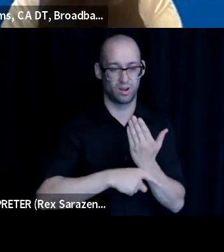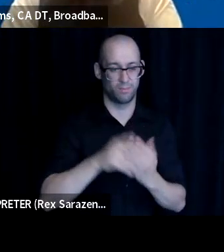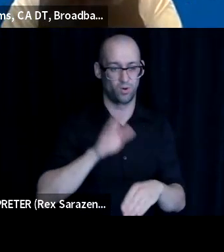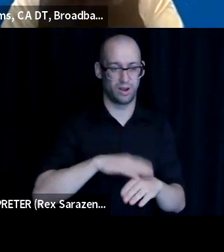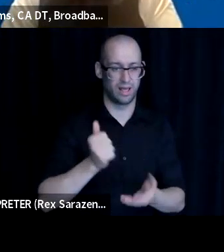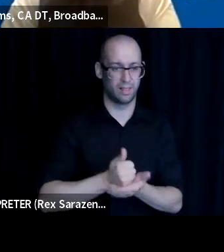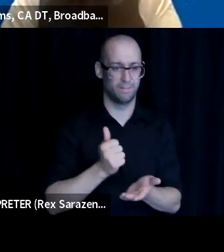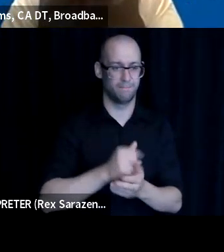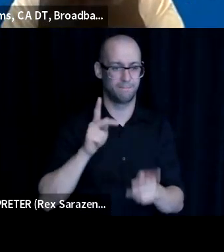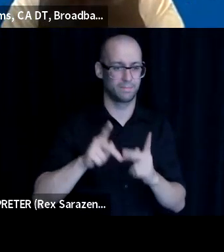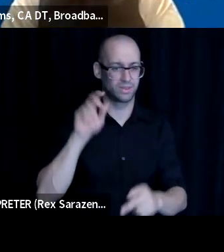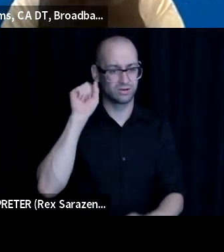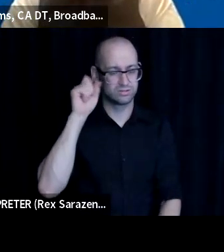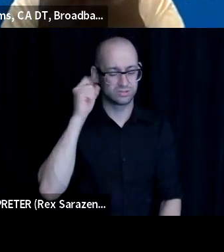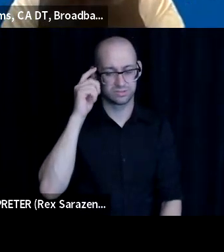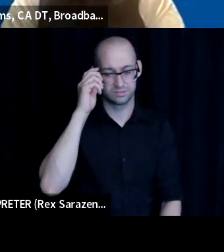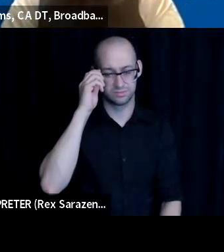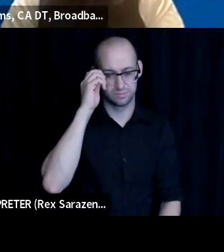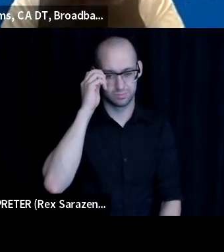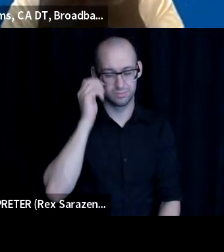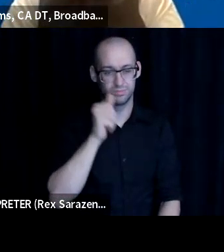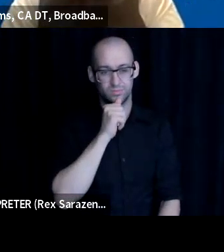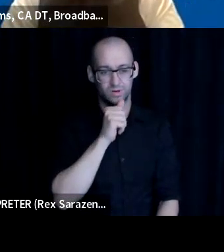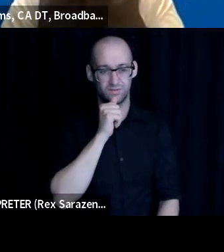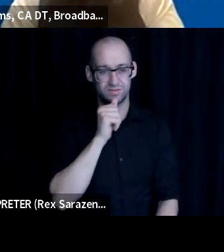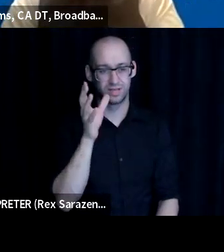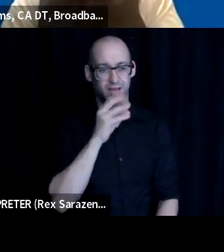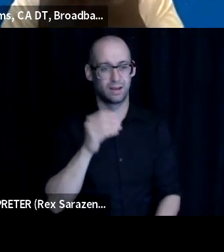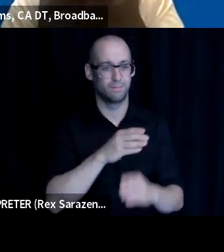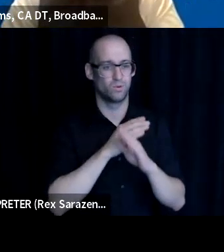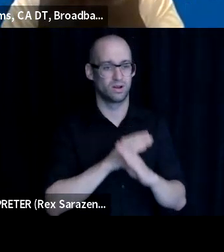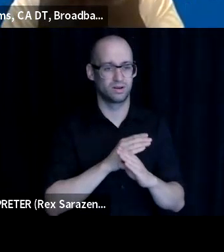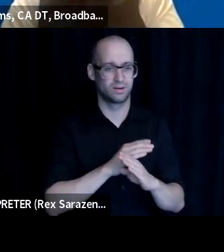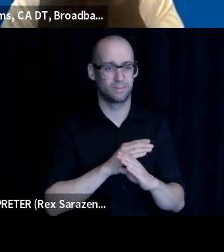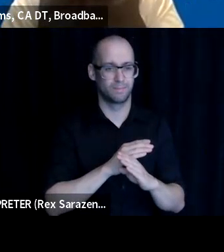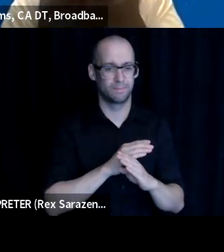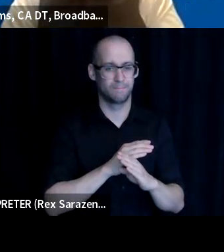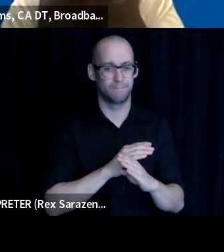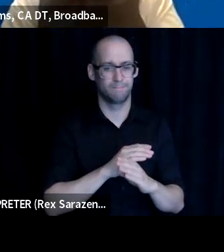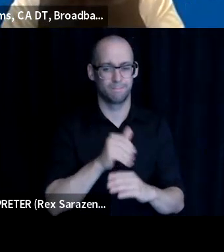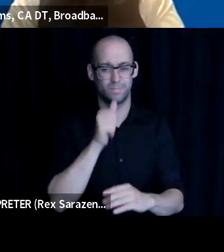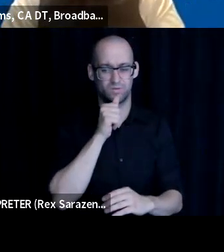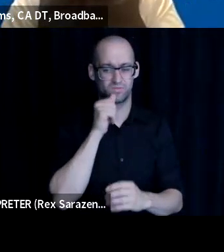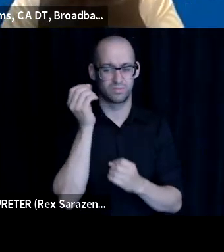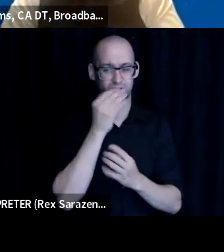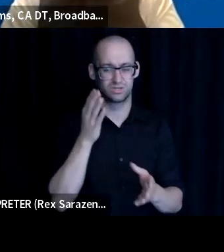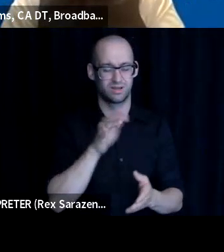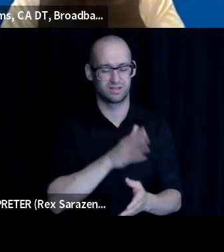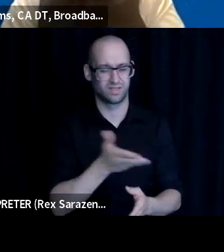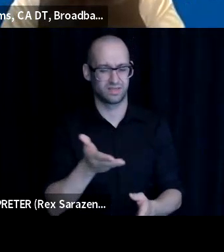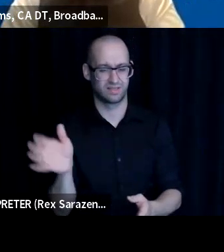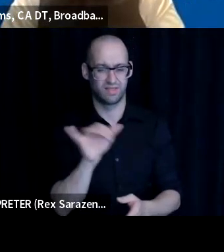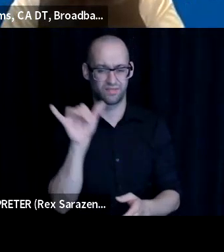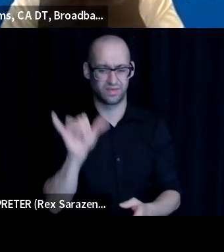people understand, privacy and protecting the private information and just stuff like that, skills